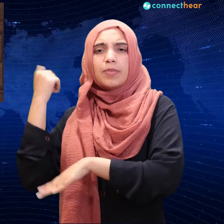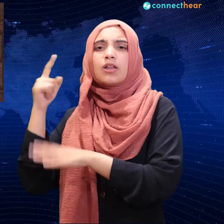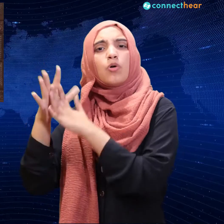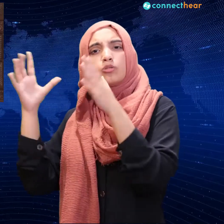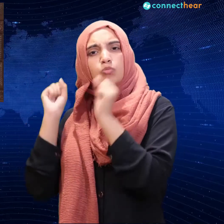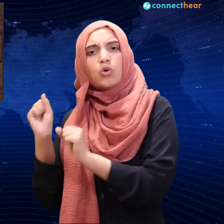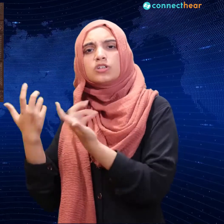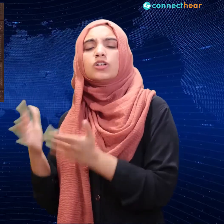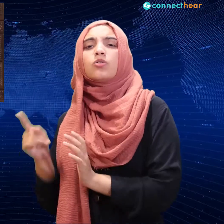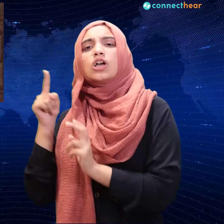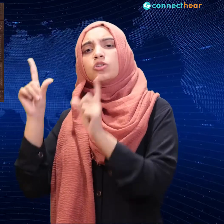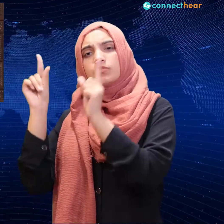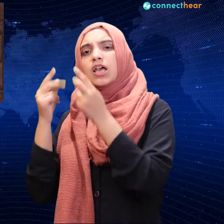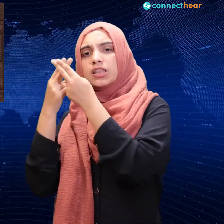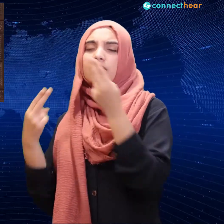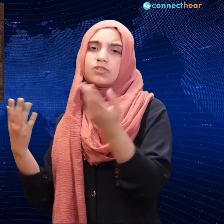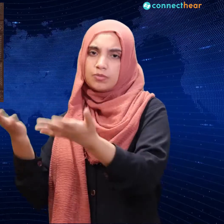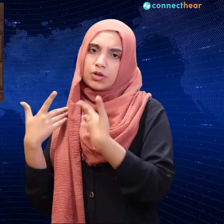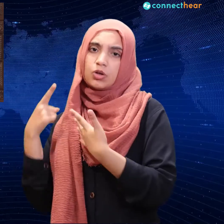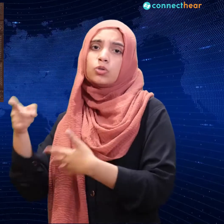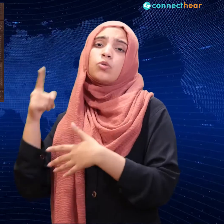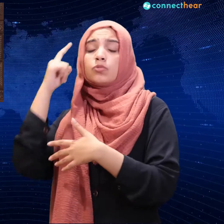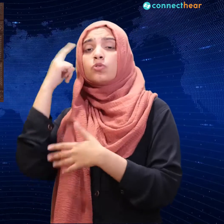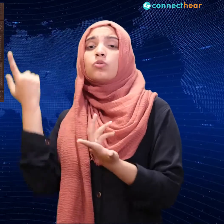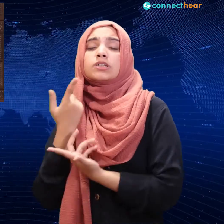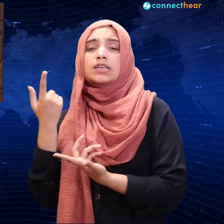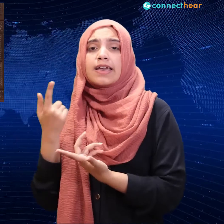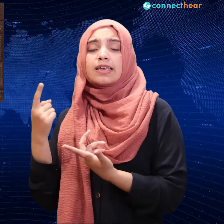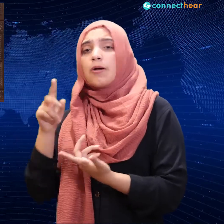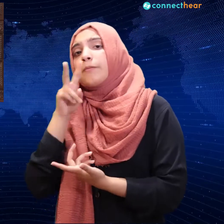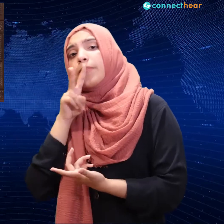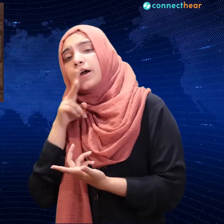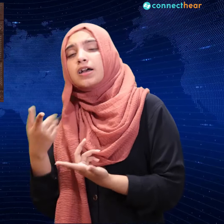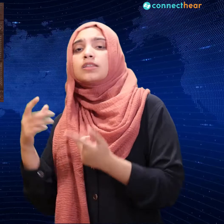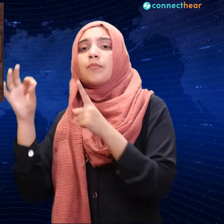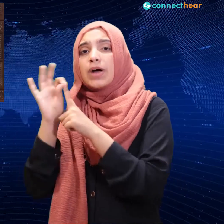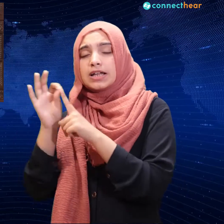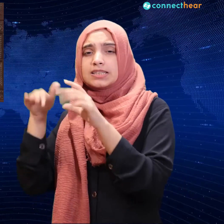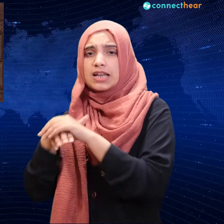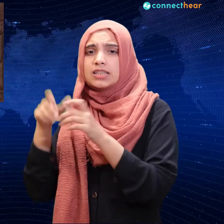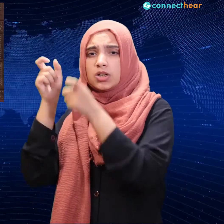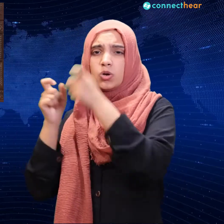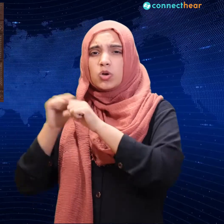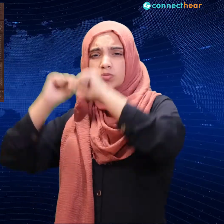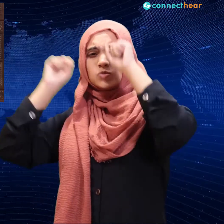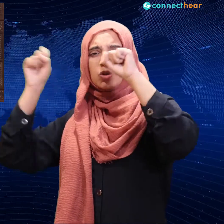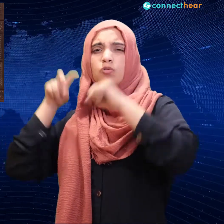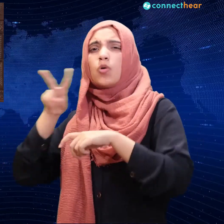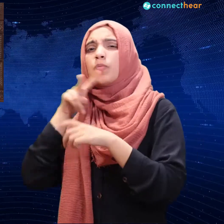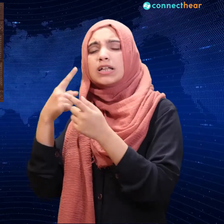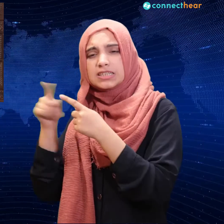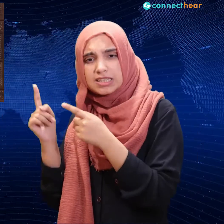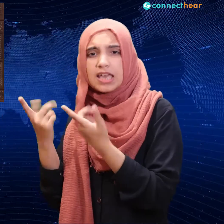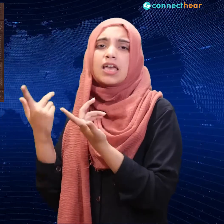you to explain why you think these anti-Pakistan protests by hundreds of Afghans today are going